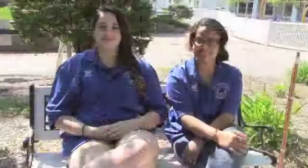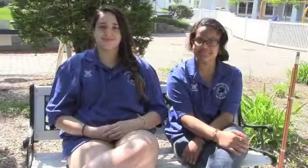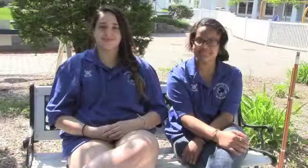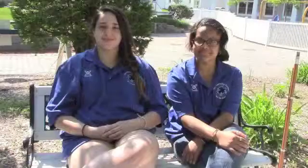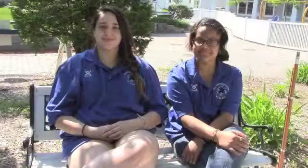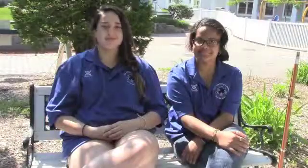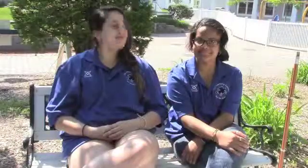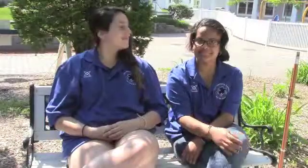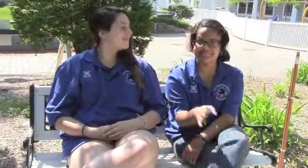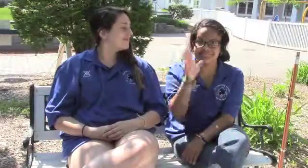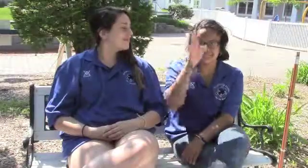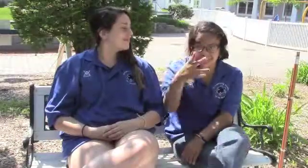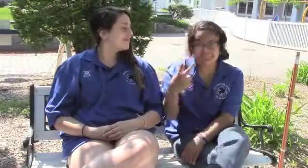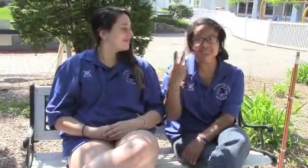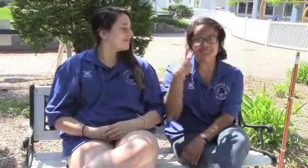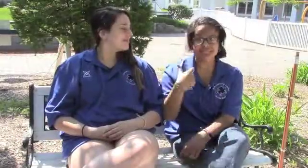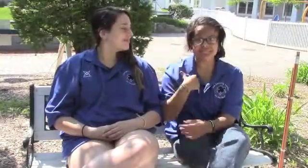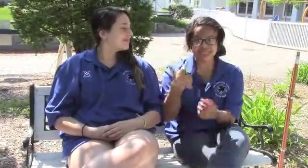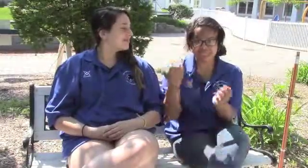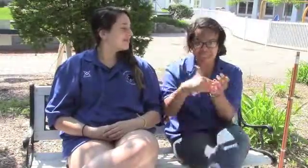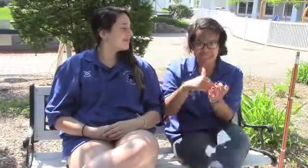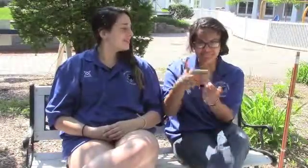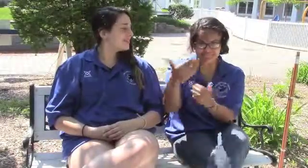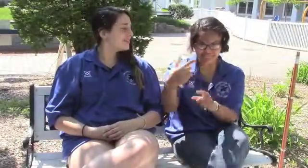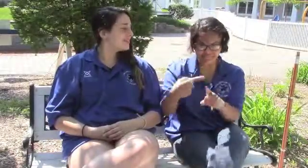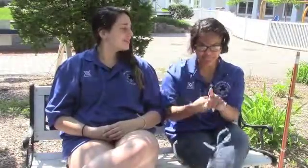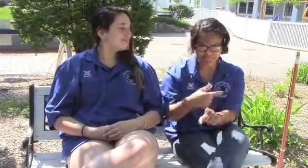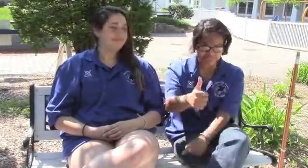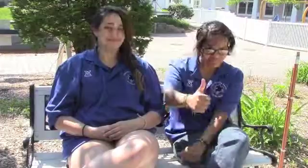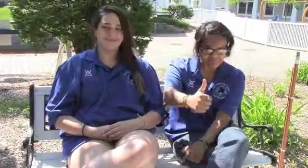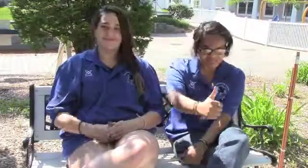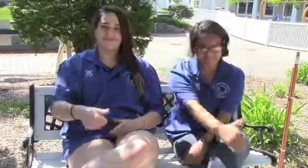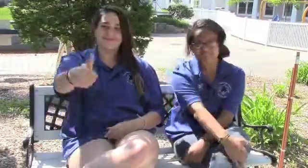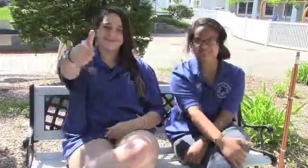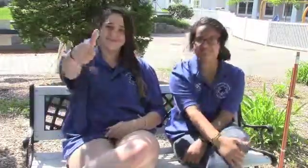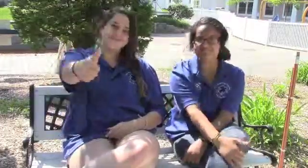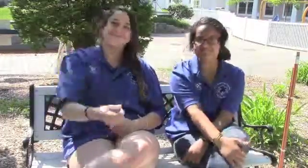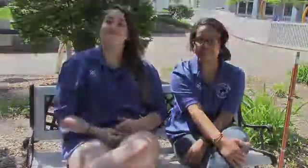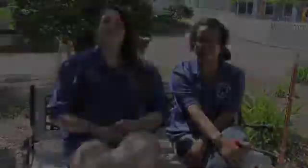fight. Thanks for watching. Well, I'll see you again next month.